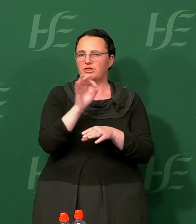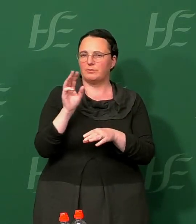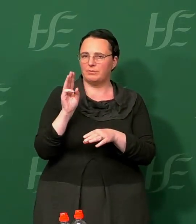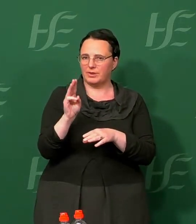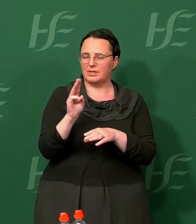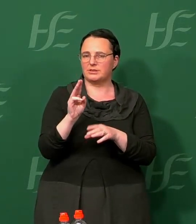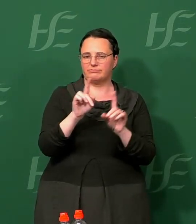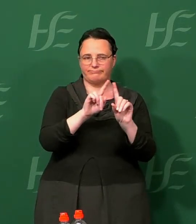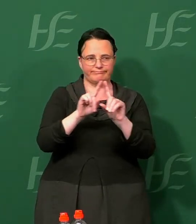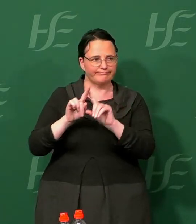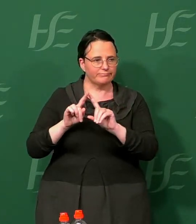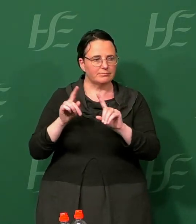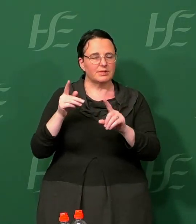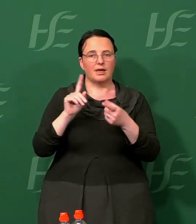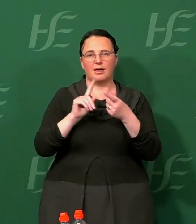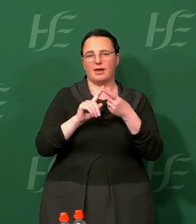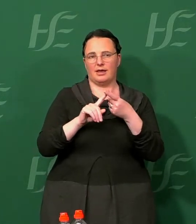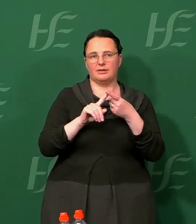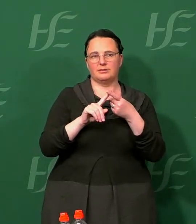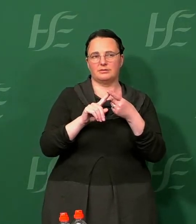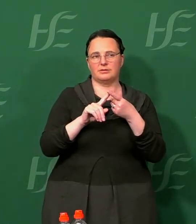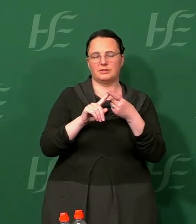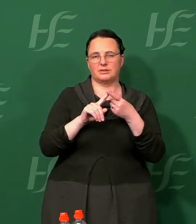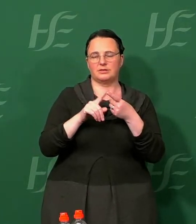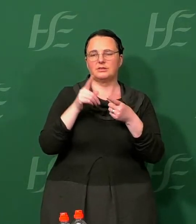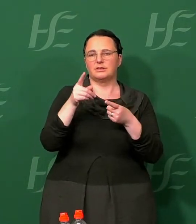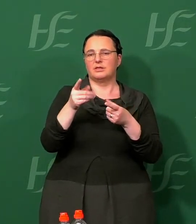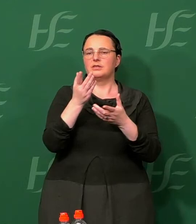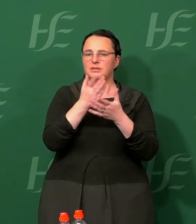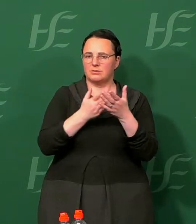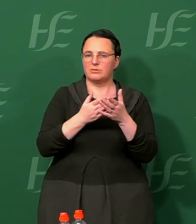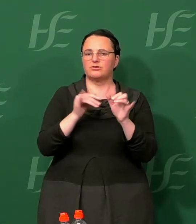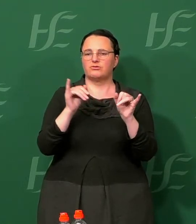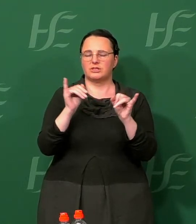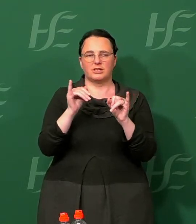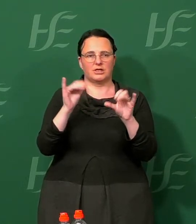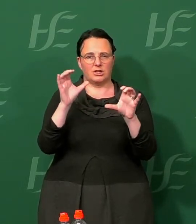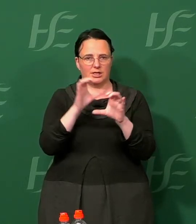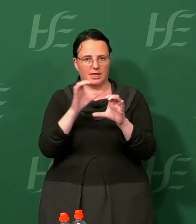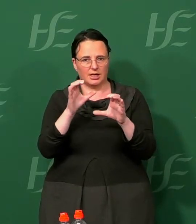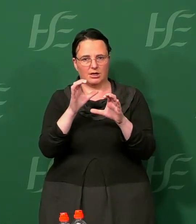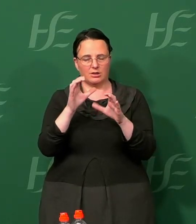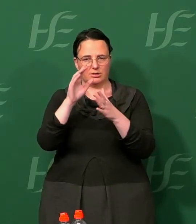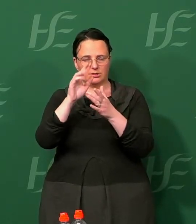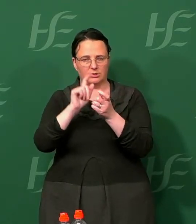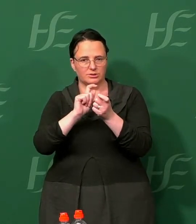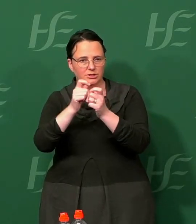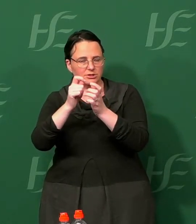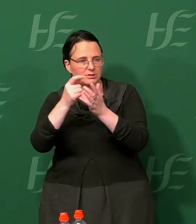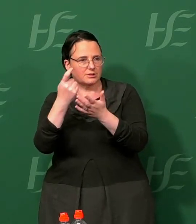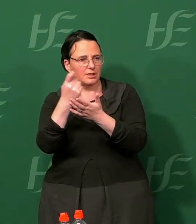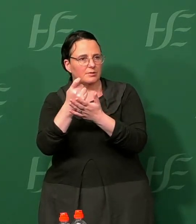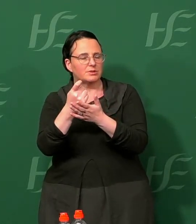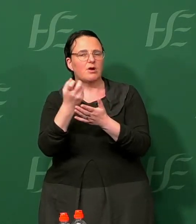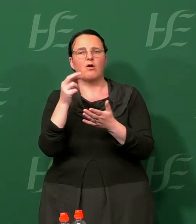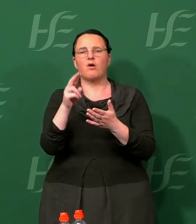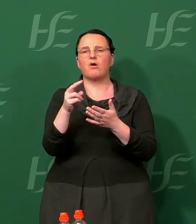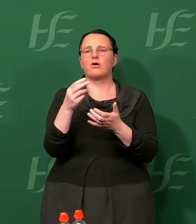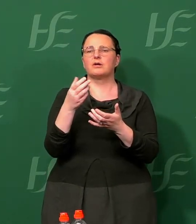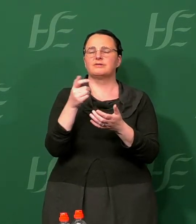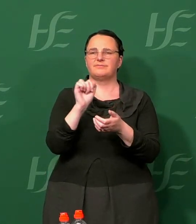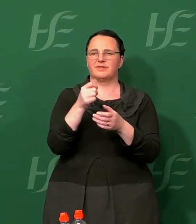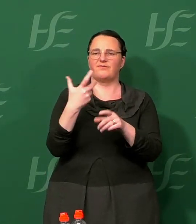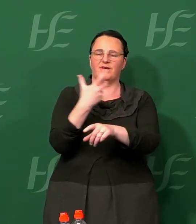week. And that isn't to say that they're suspending unscheduled or critical care, or indeed childhood vaccination programs that are